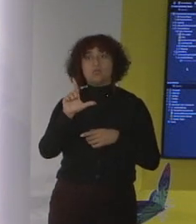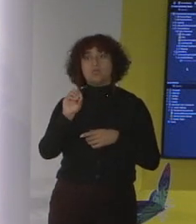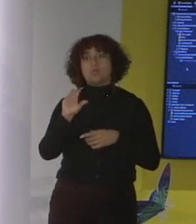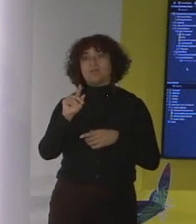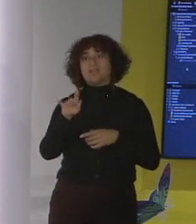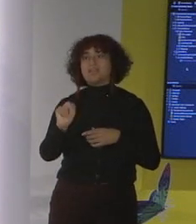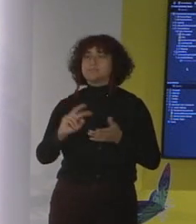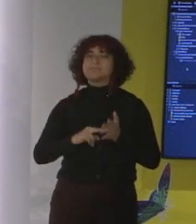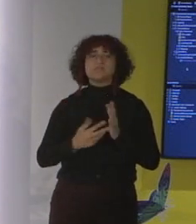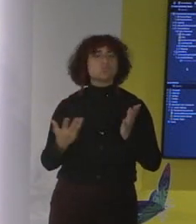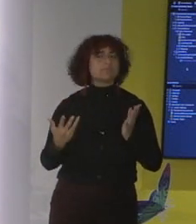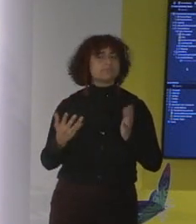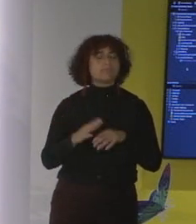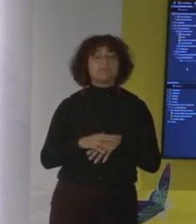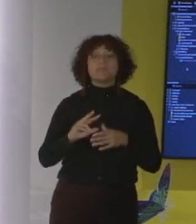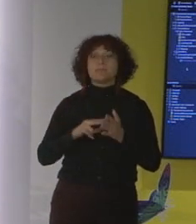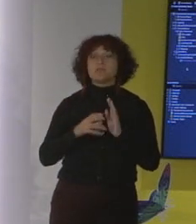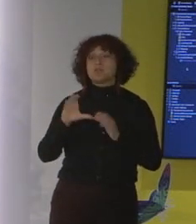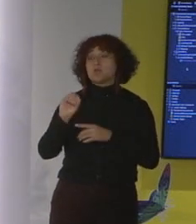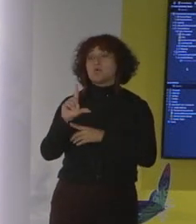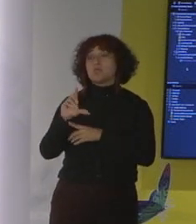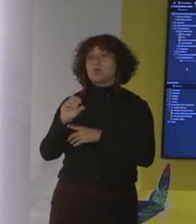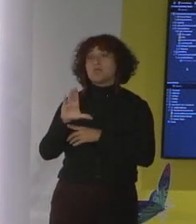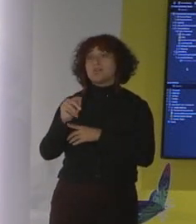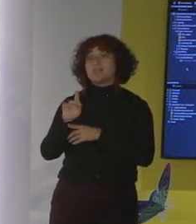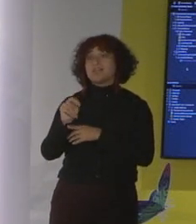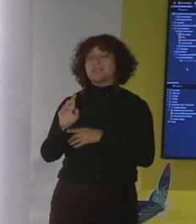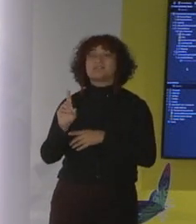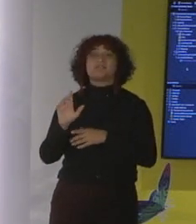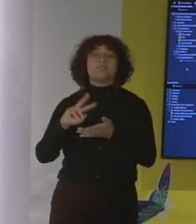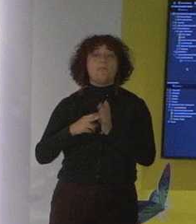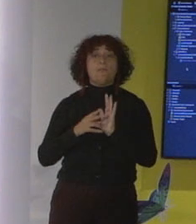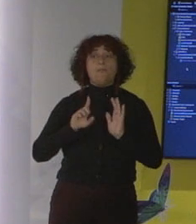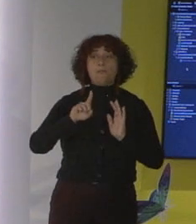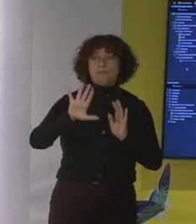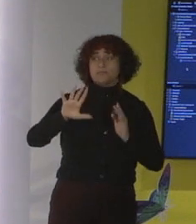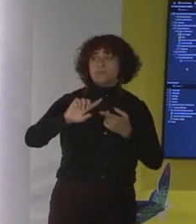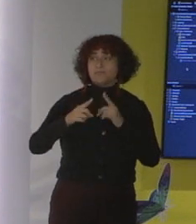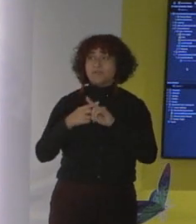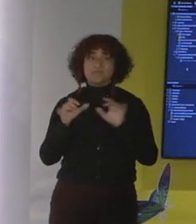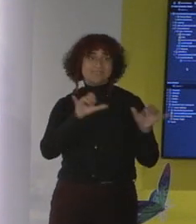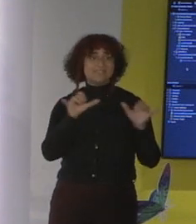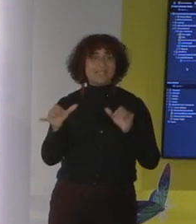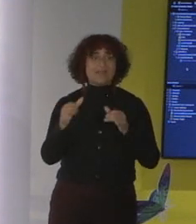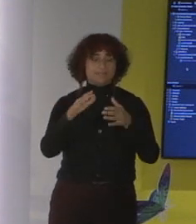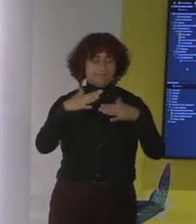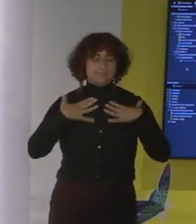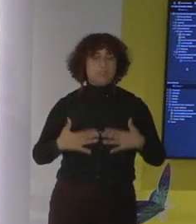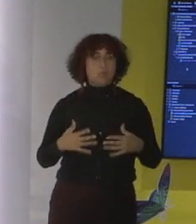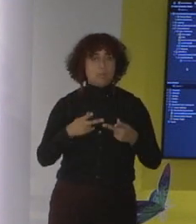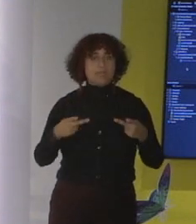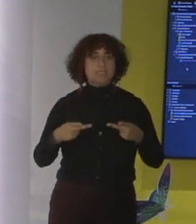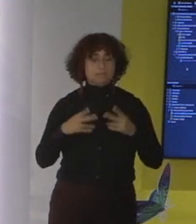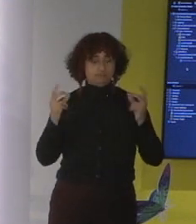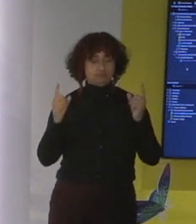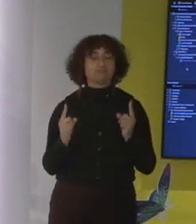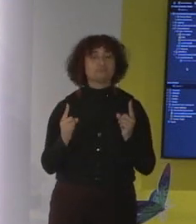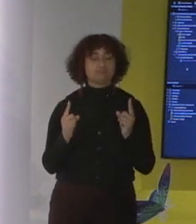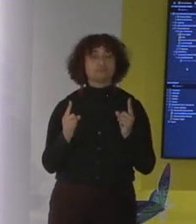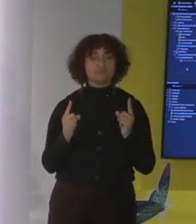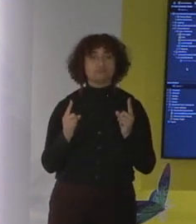So what does that mean? That means that you and your friends are in the same physical location. So Spectacles Sync